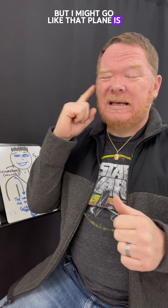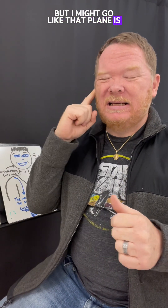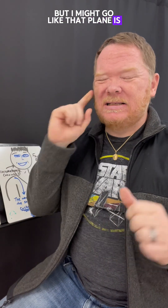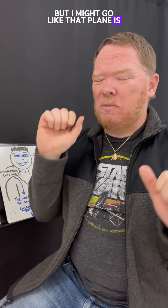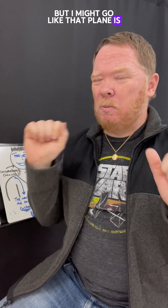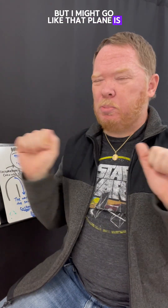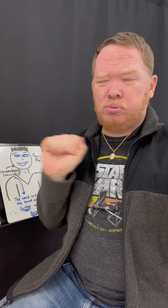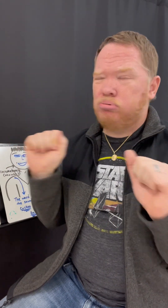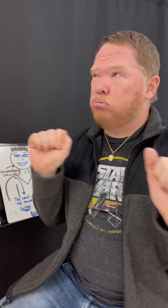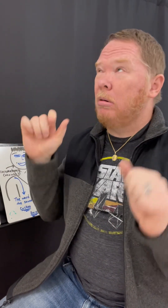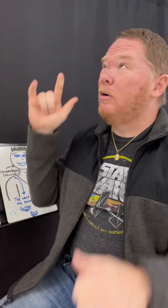is,